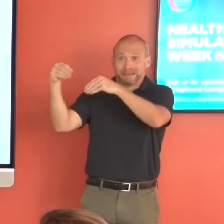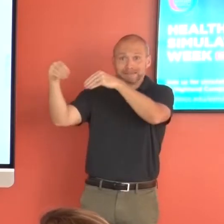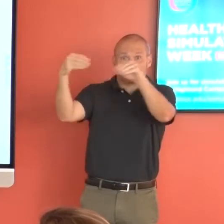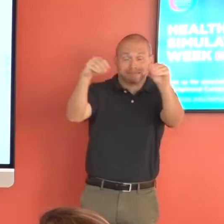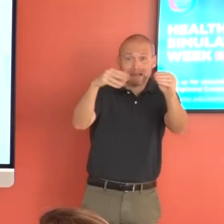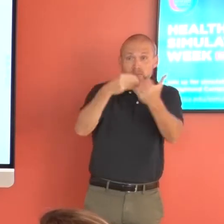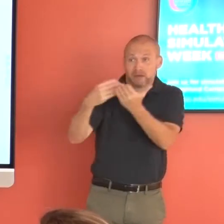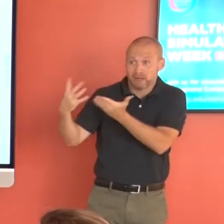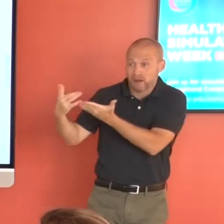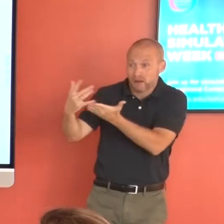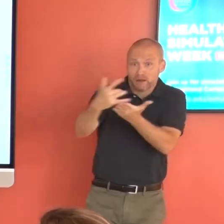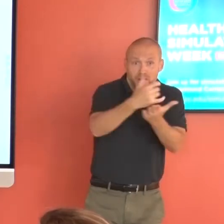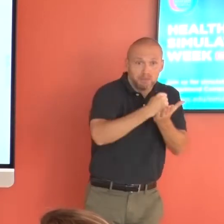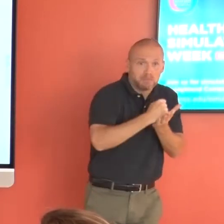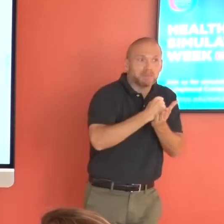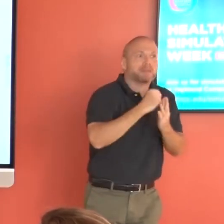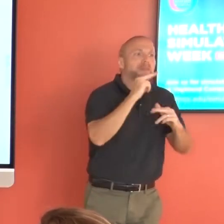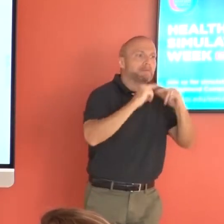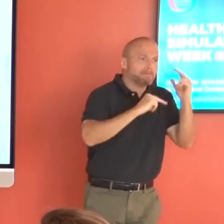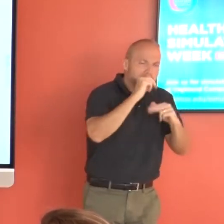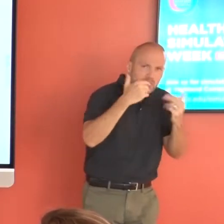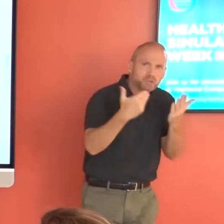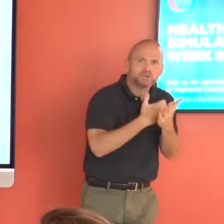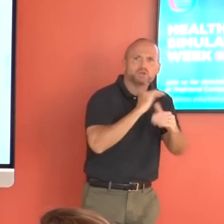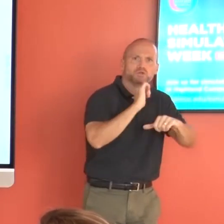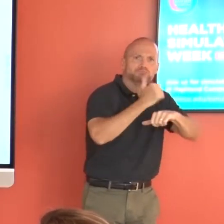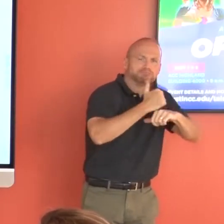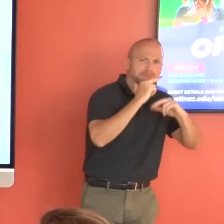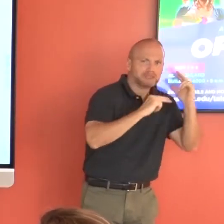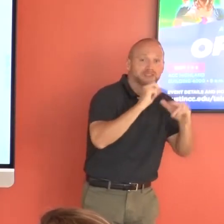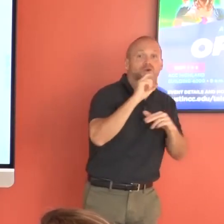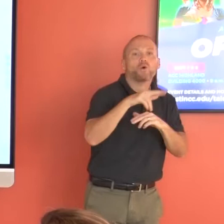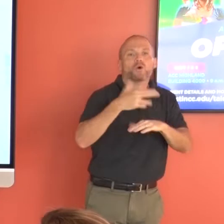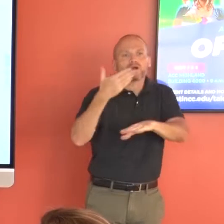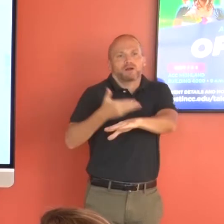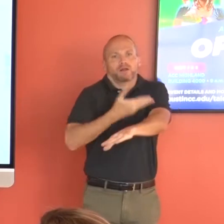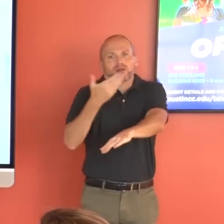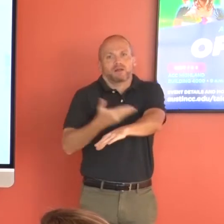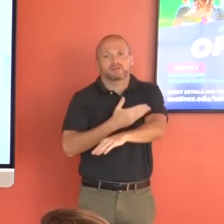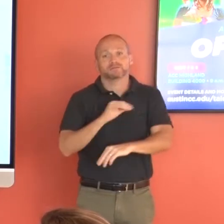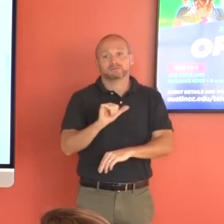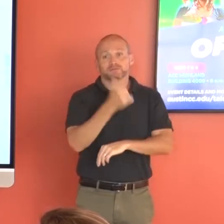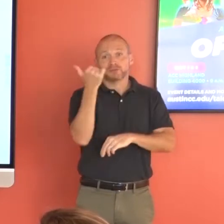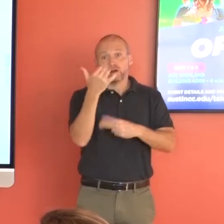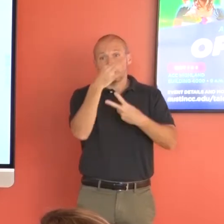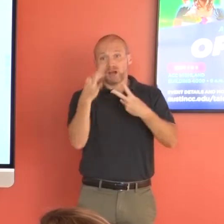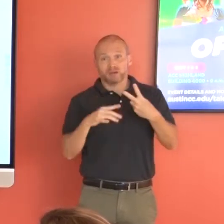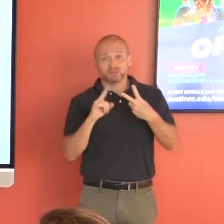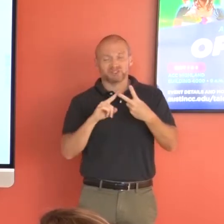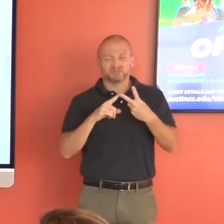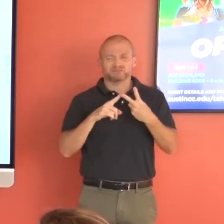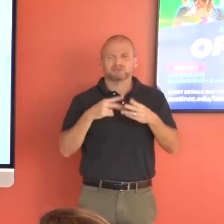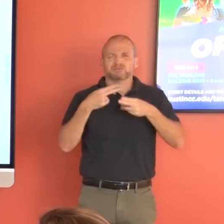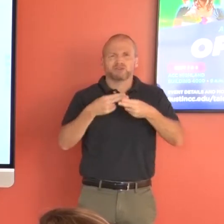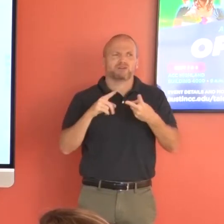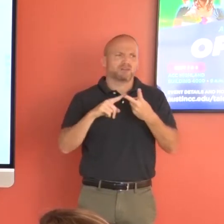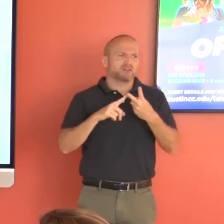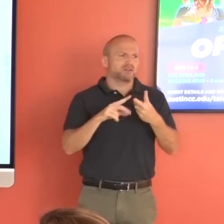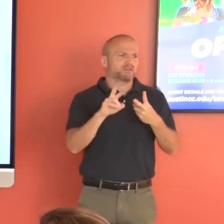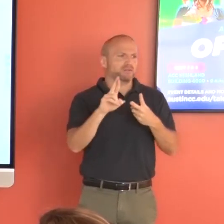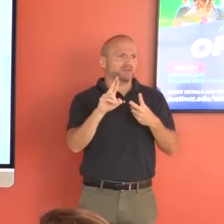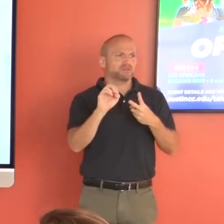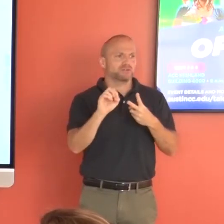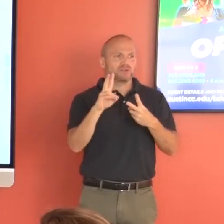we can renovate existing. So that's one way. Another way is through revenue bonds. And that is basically we tax